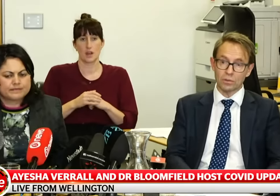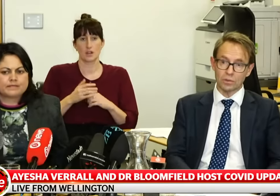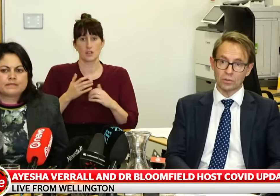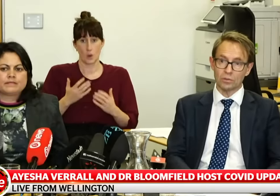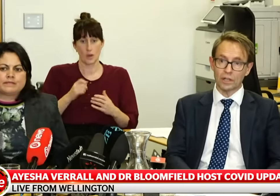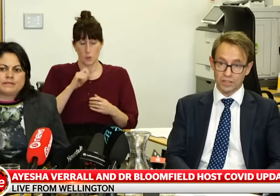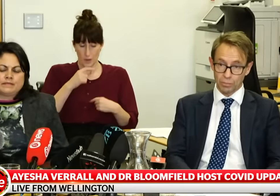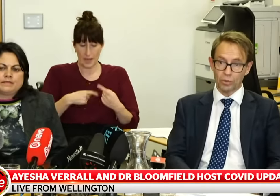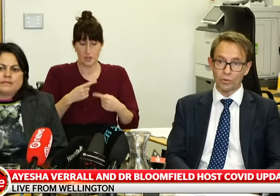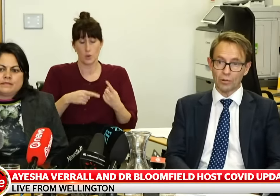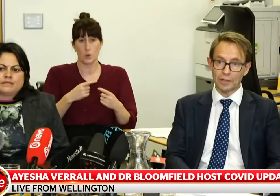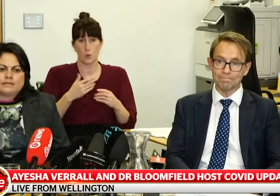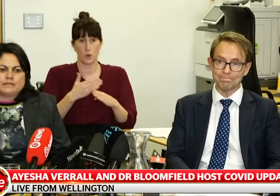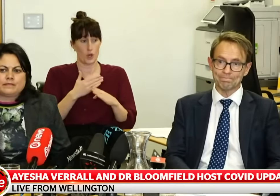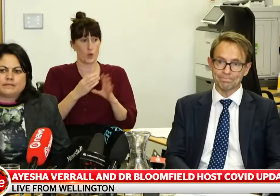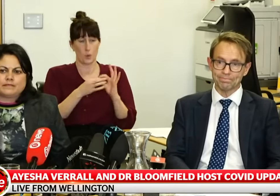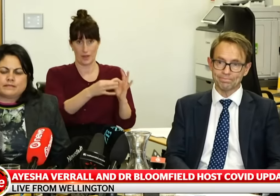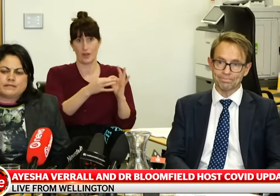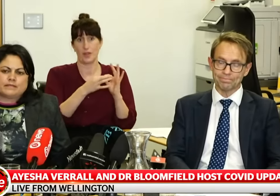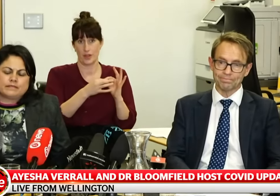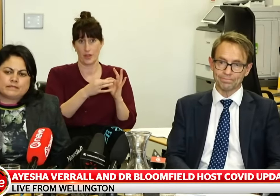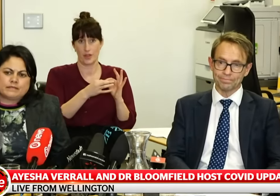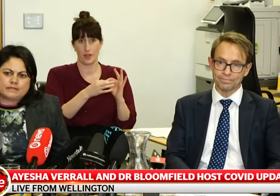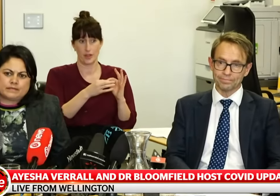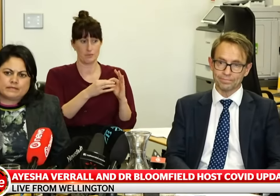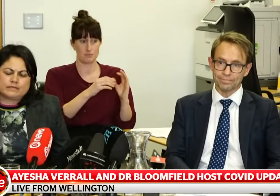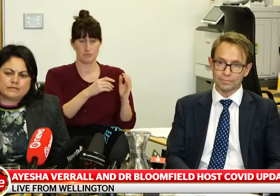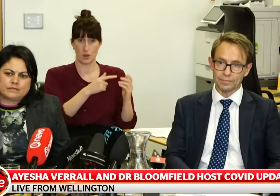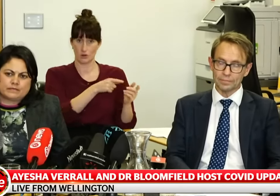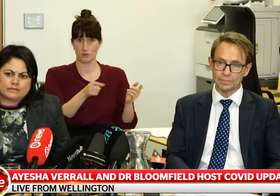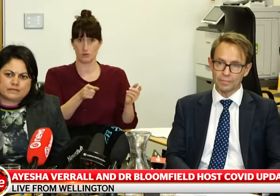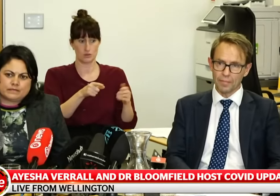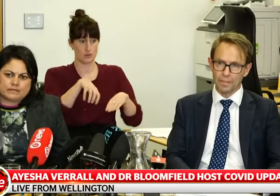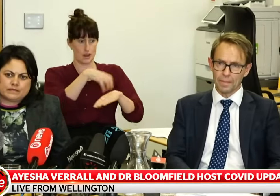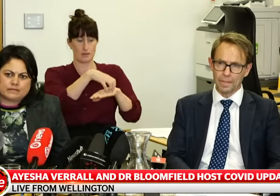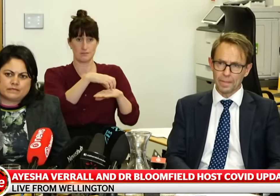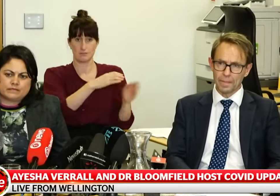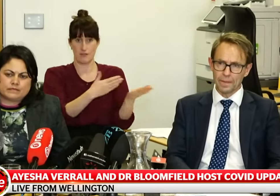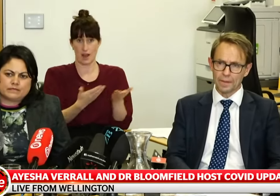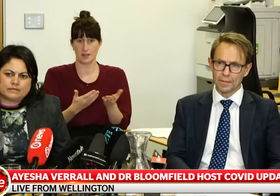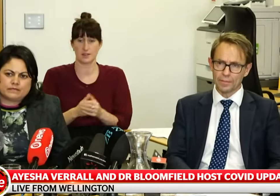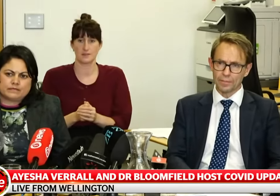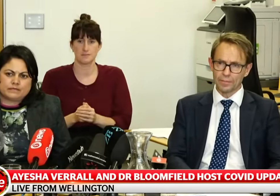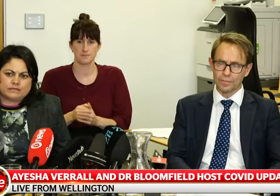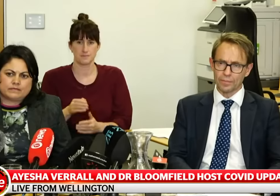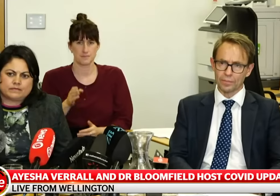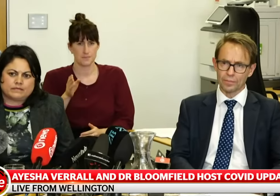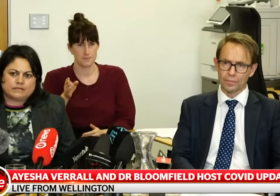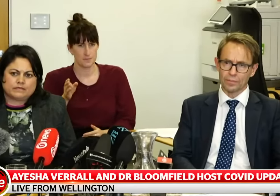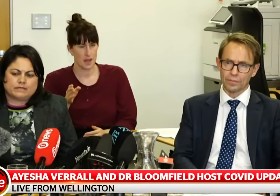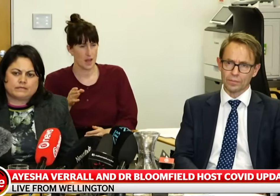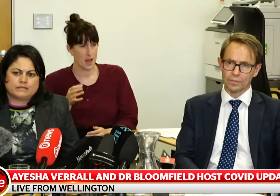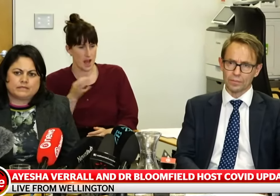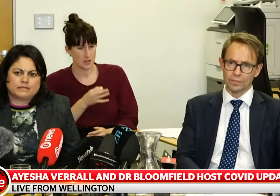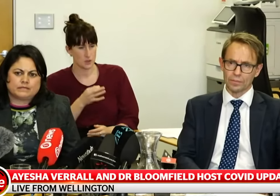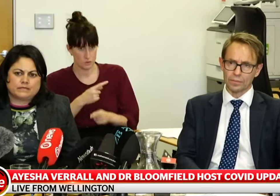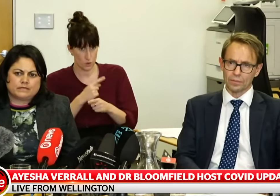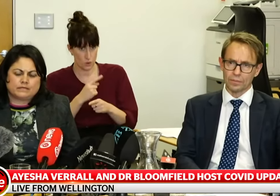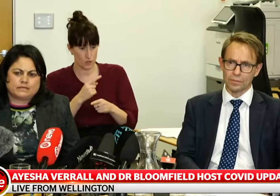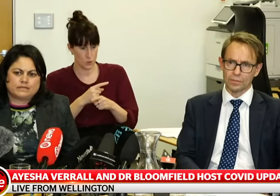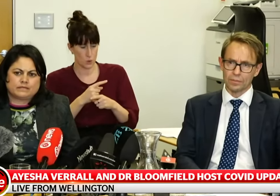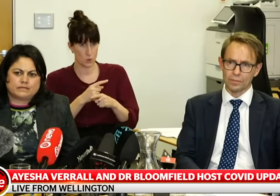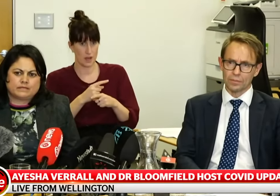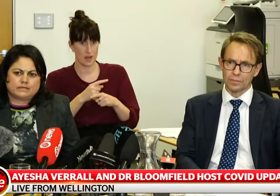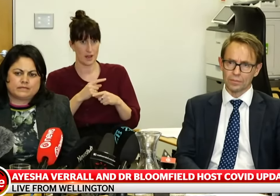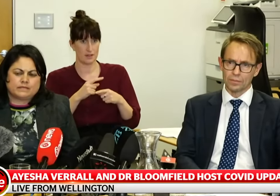to support the rollout. Have you consulted widely with those high-risk groups about that fourth dose? Because we were speaking to the